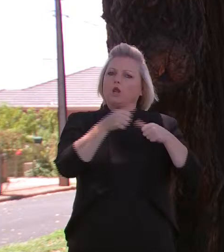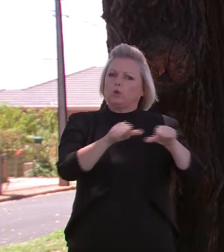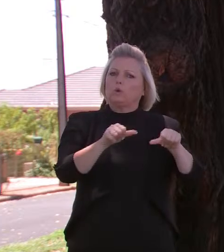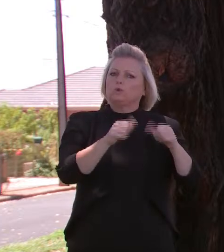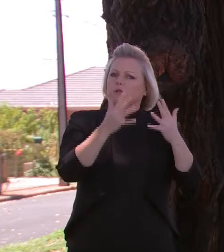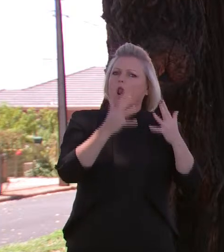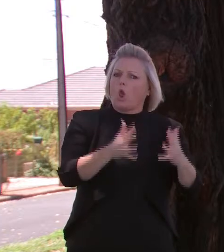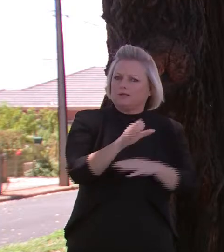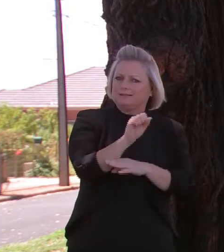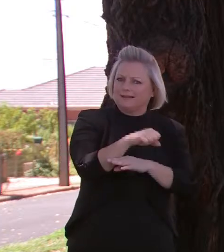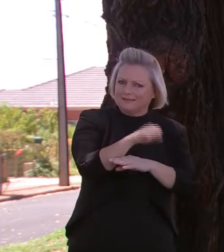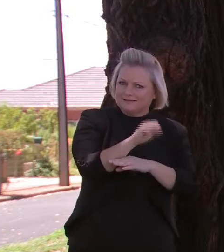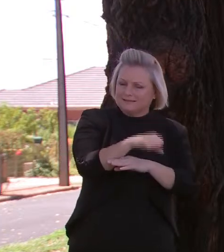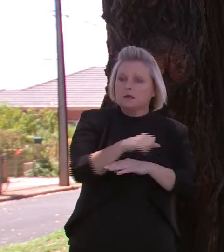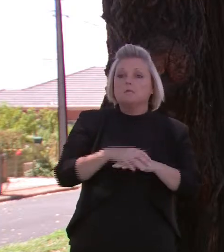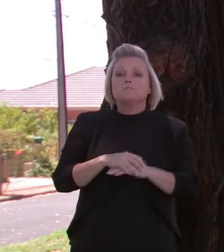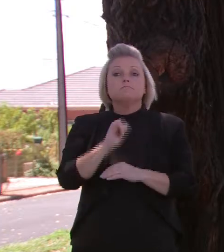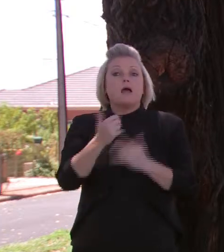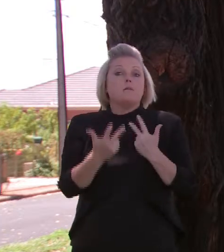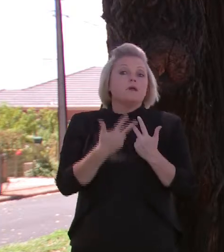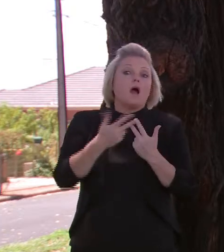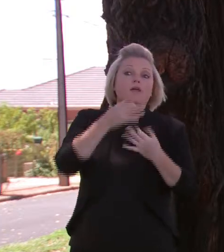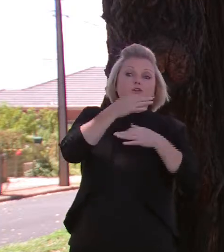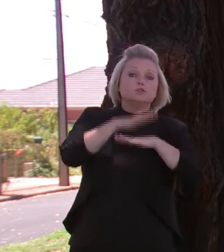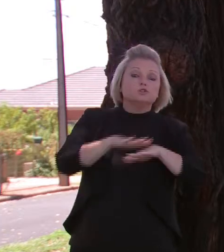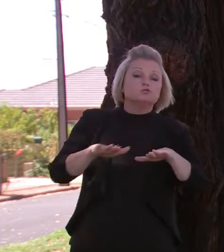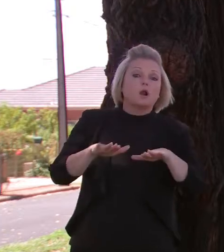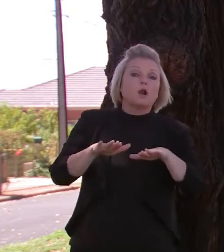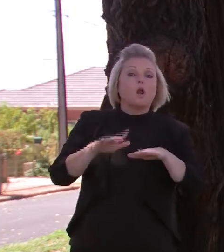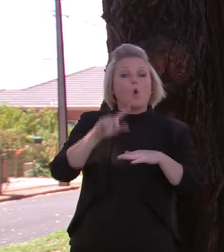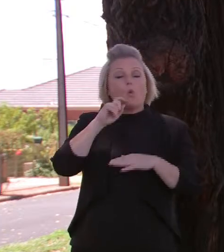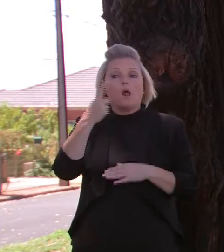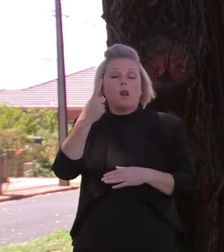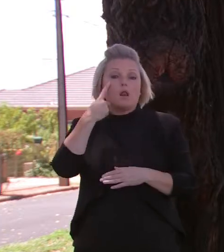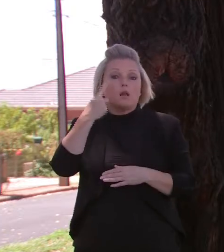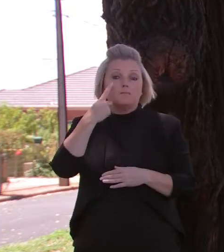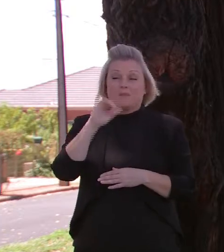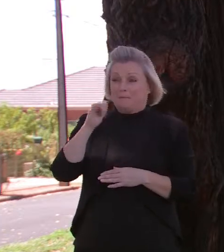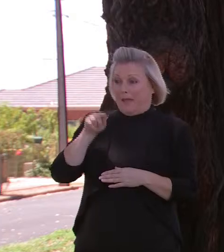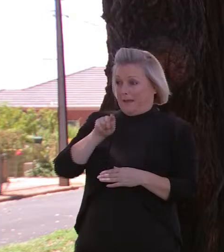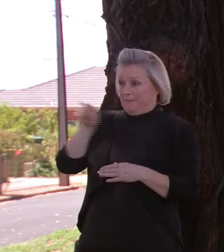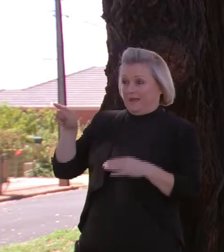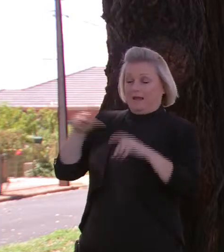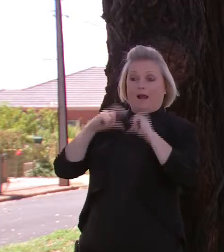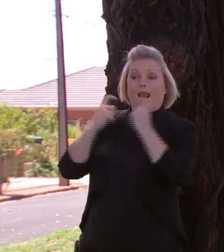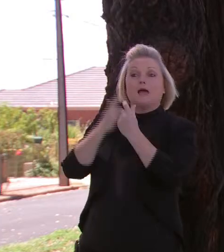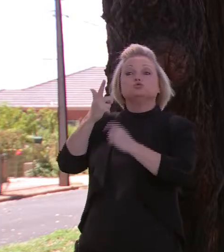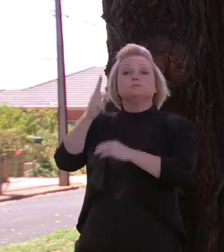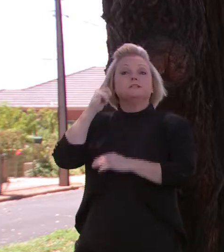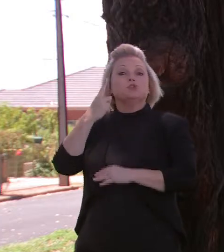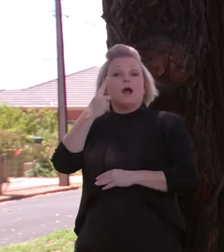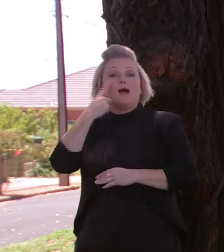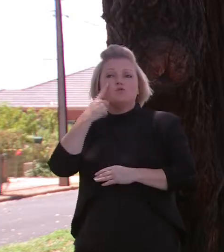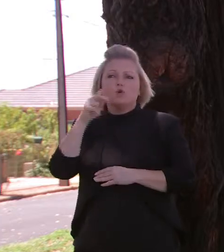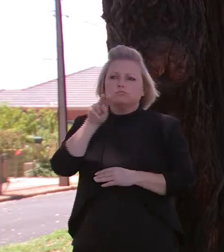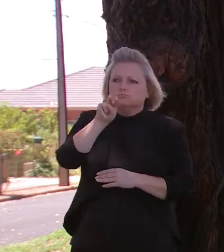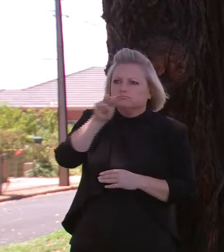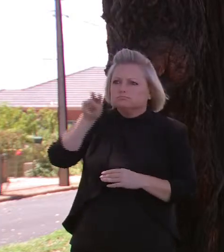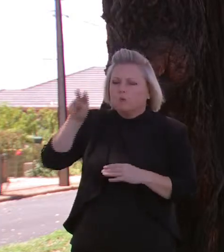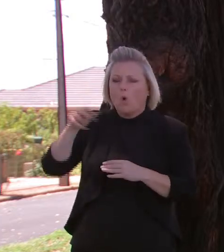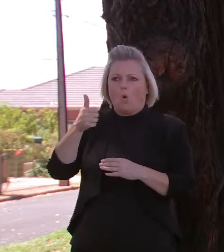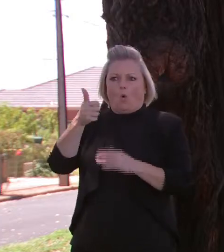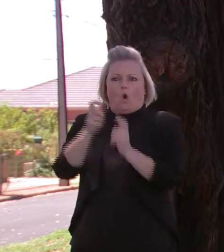other circumstances, especially where the classroom teacher may well see some benefit in using these resources to supplement the work that they're